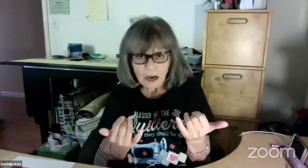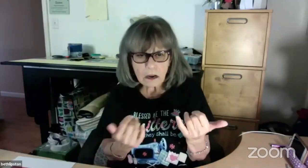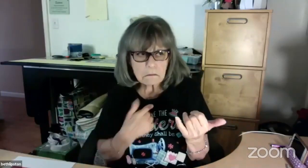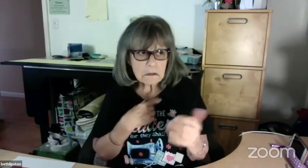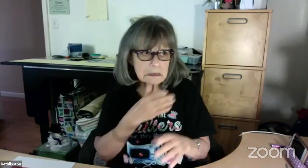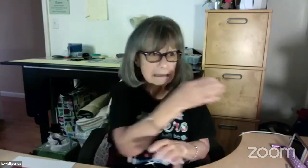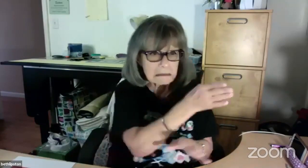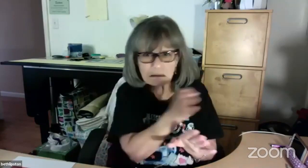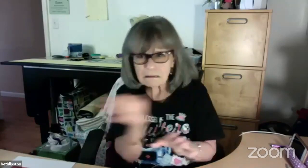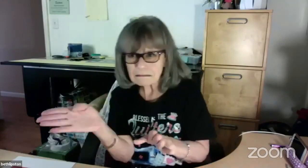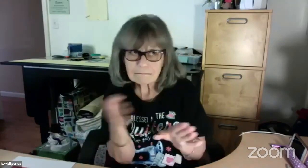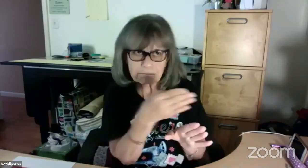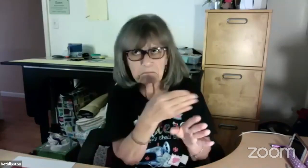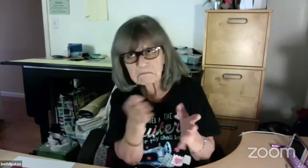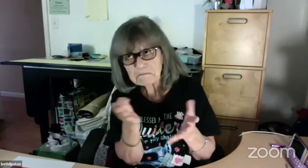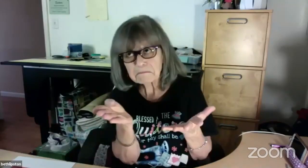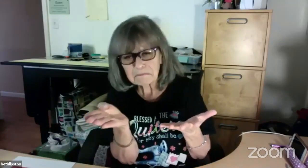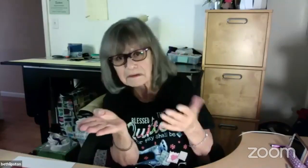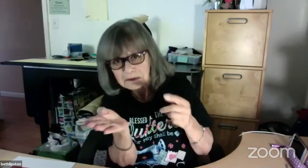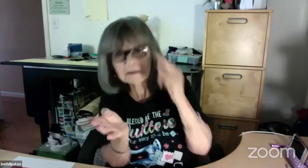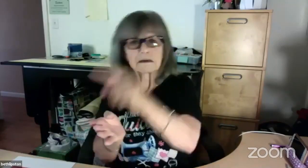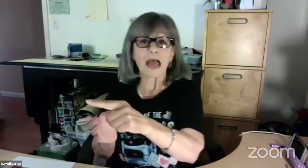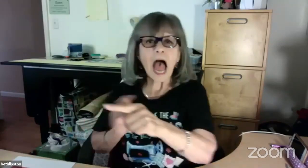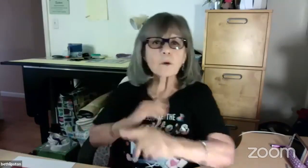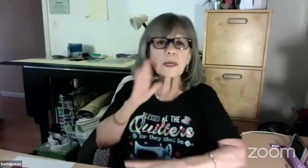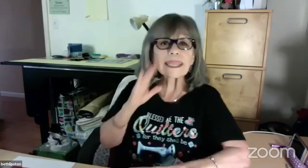because Alex knows what's going on with the Thursday senior citizens group,